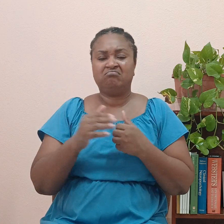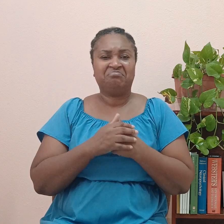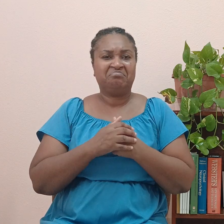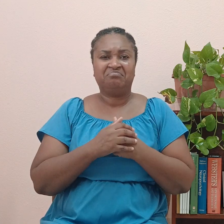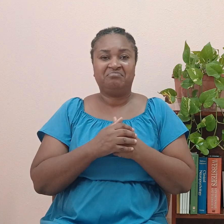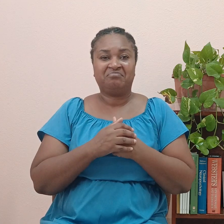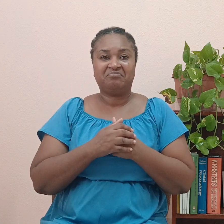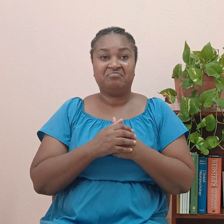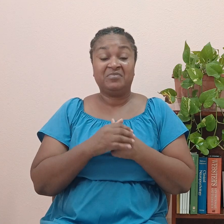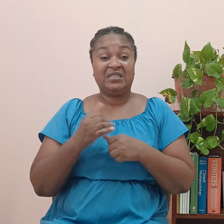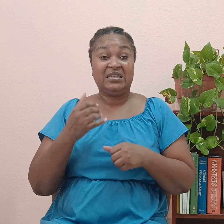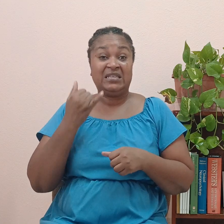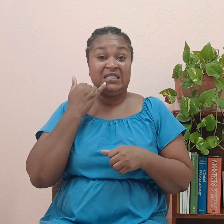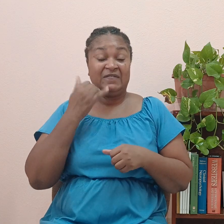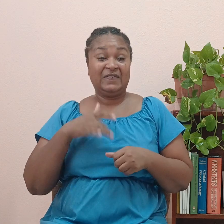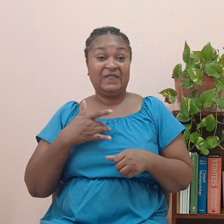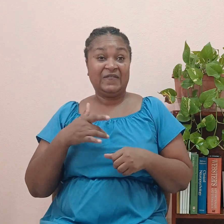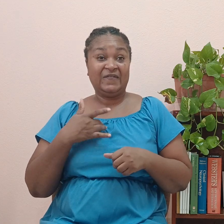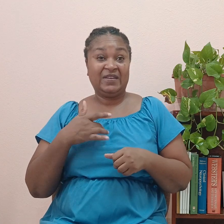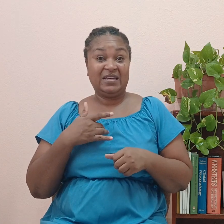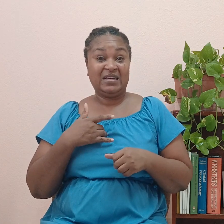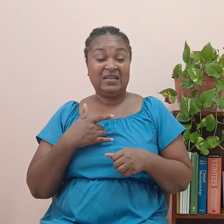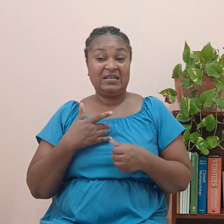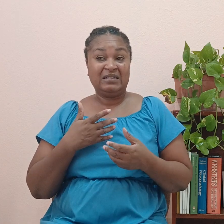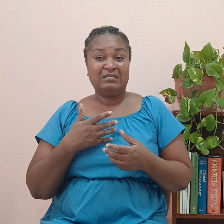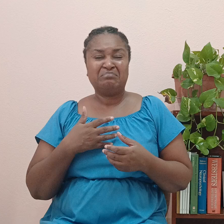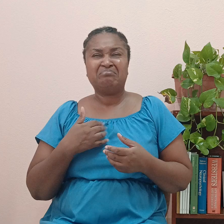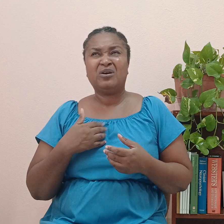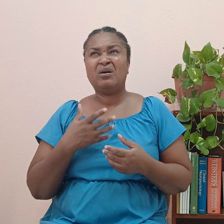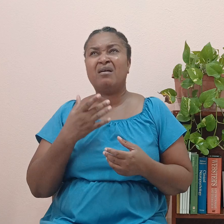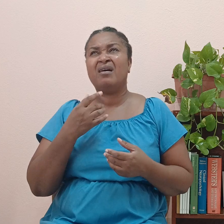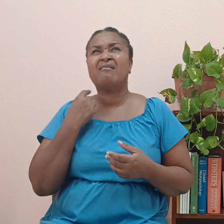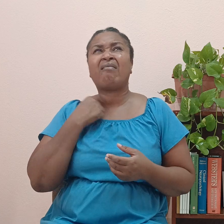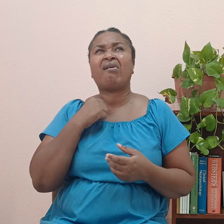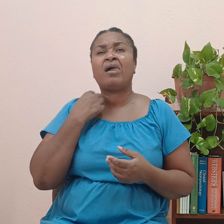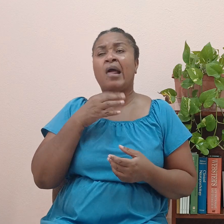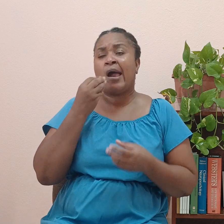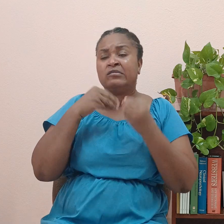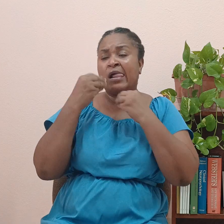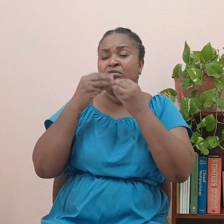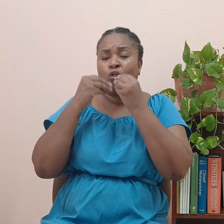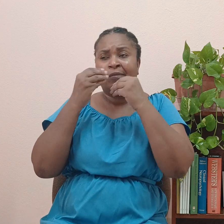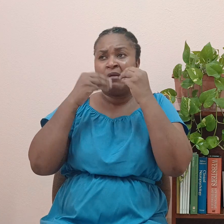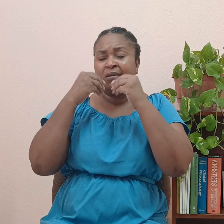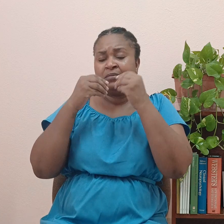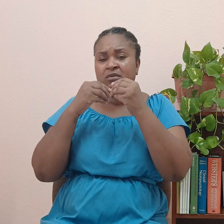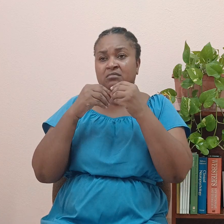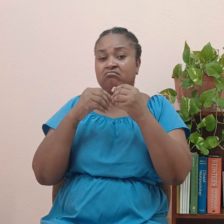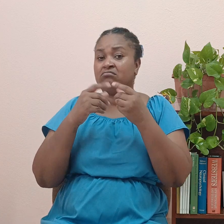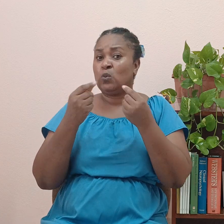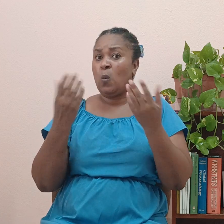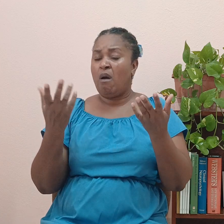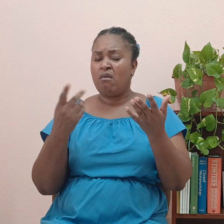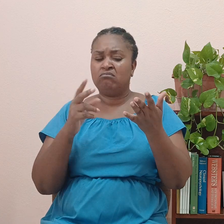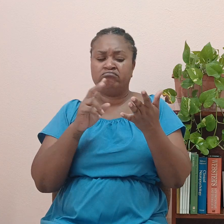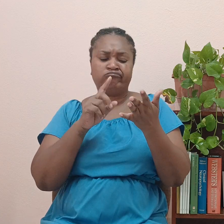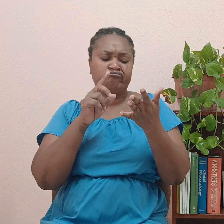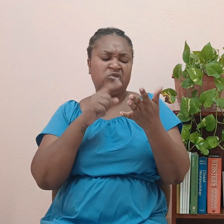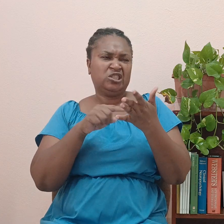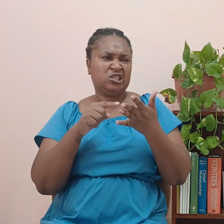If you feel the tendency to overeat, have a look at your life to see if there's anything worrying